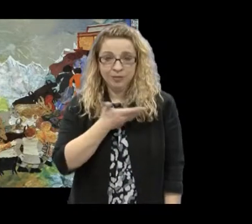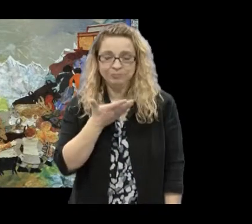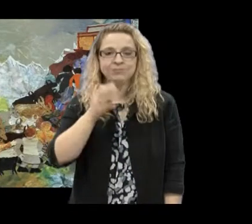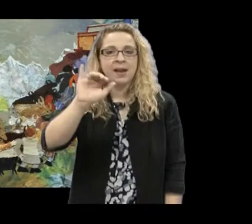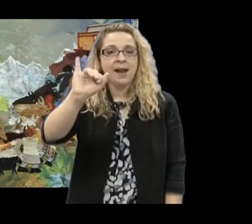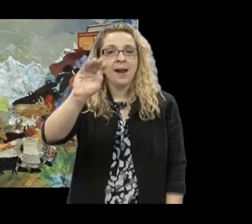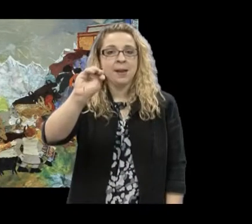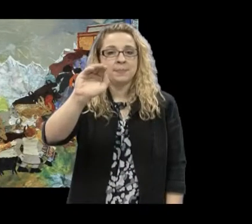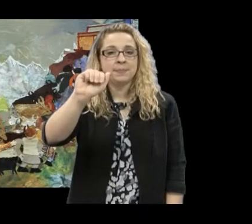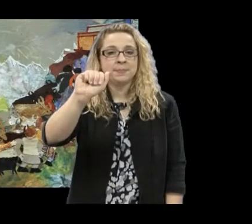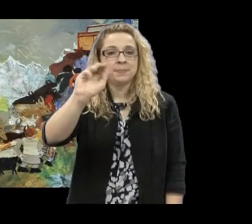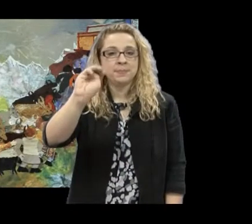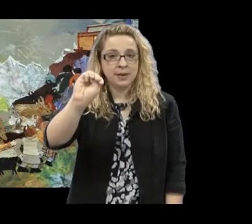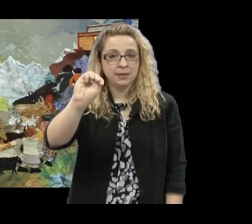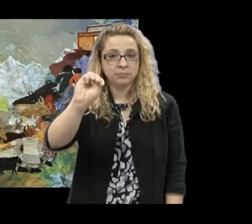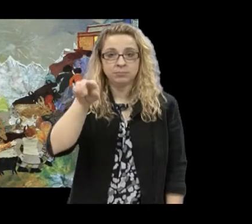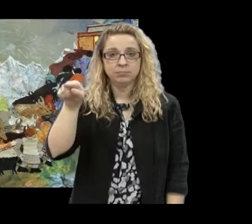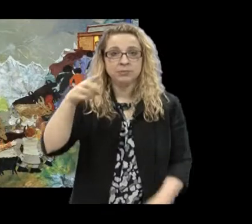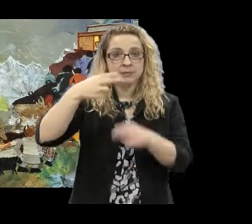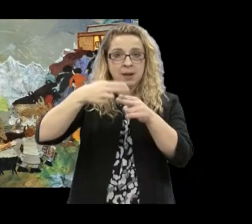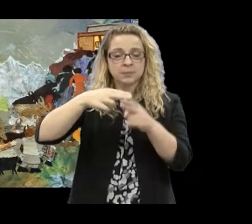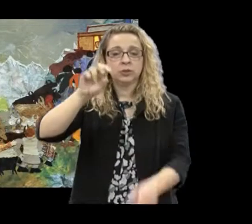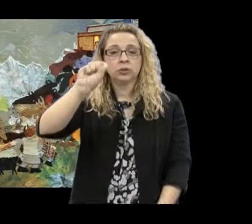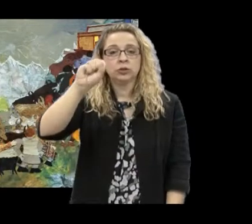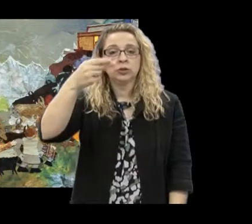Our imam, Shirataki.